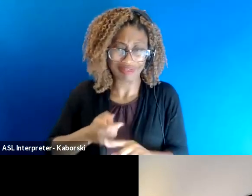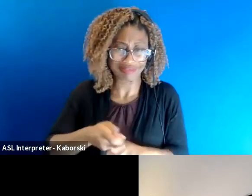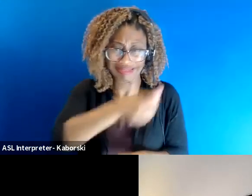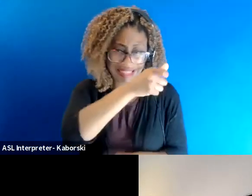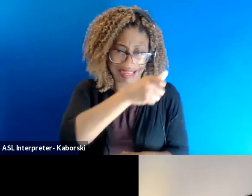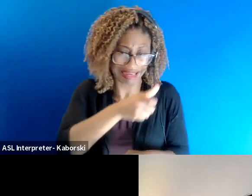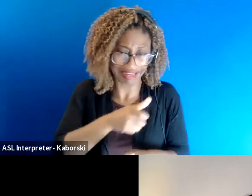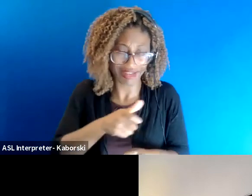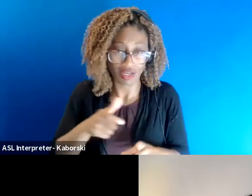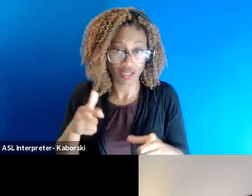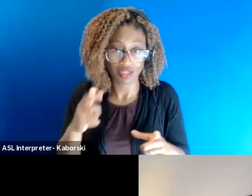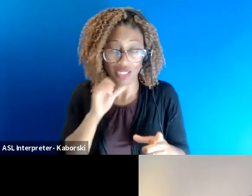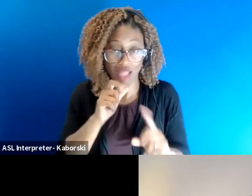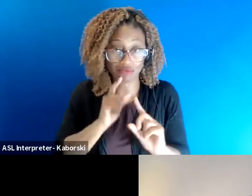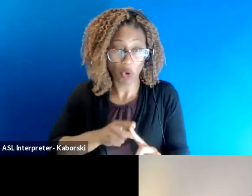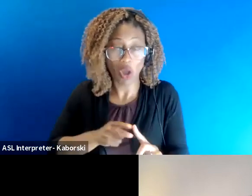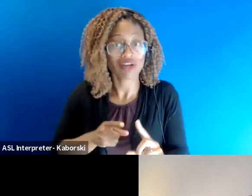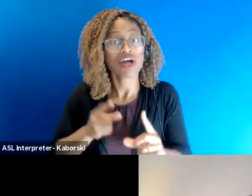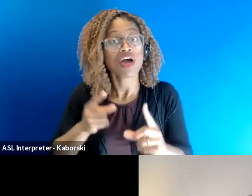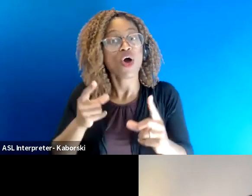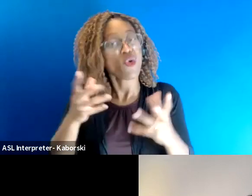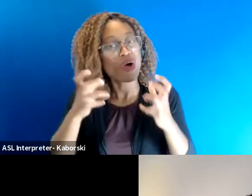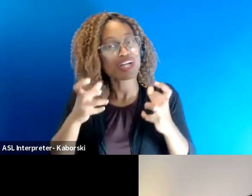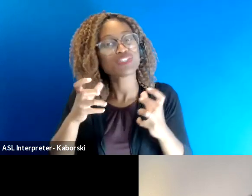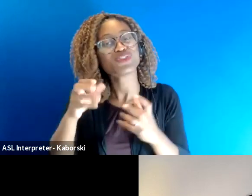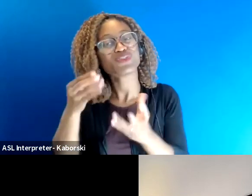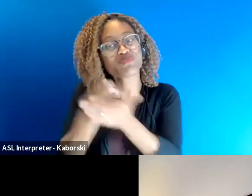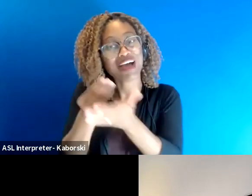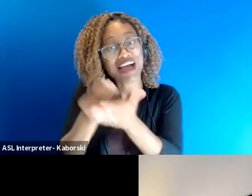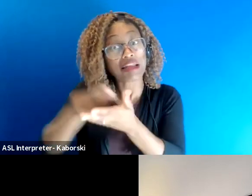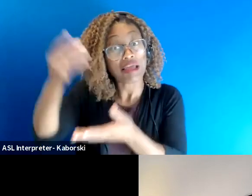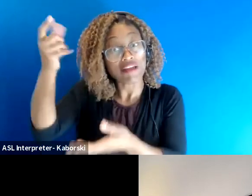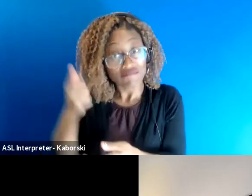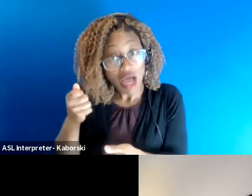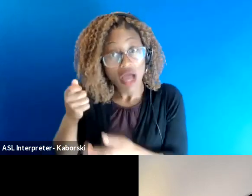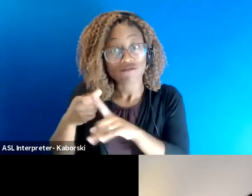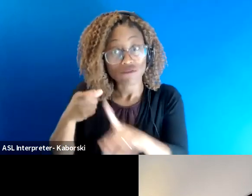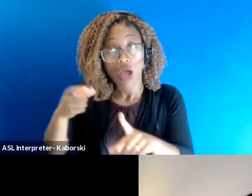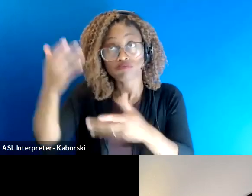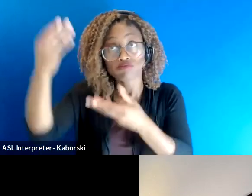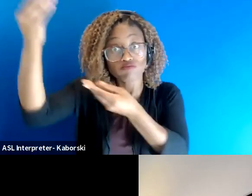what we're saying. We're saying to reallocate and redistribute funds.